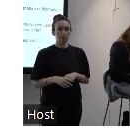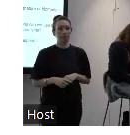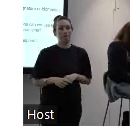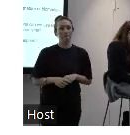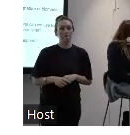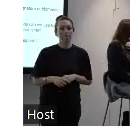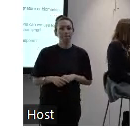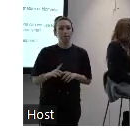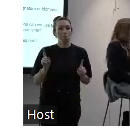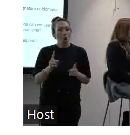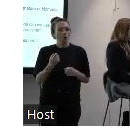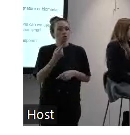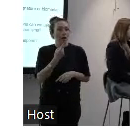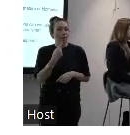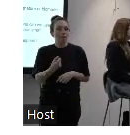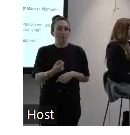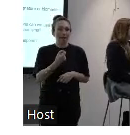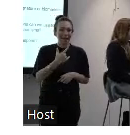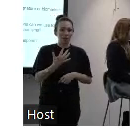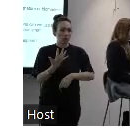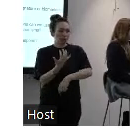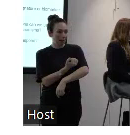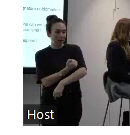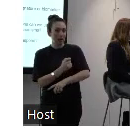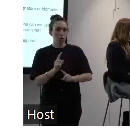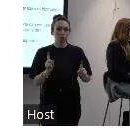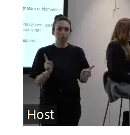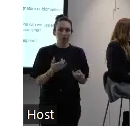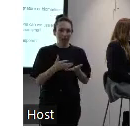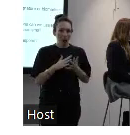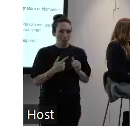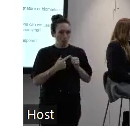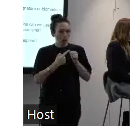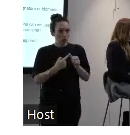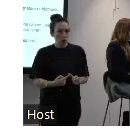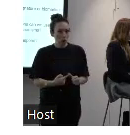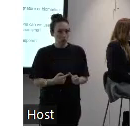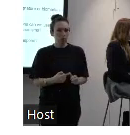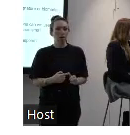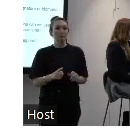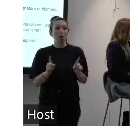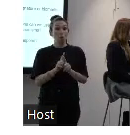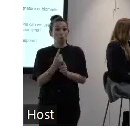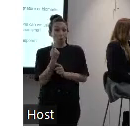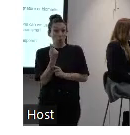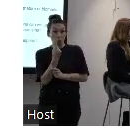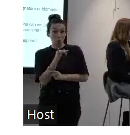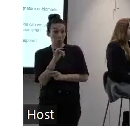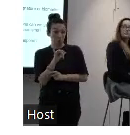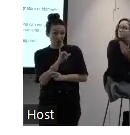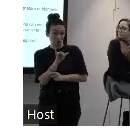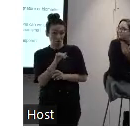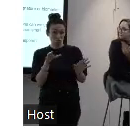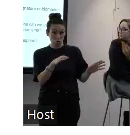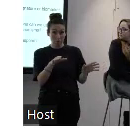What kind of medications would they respond to? And who is most likely to respond? So another really important point to note